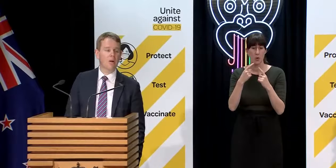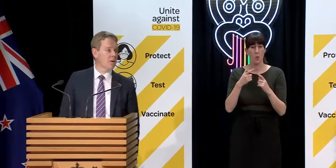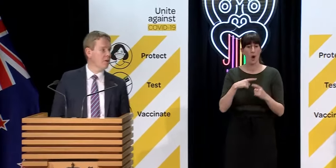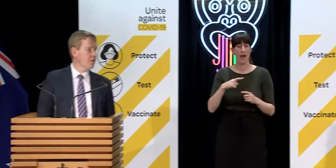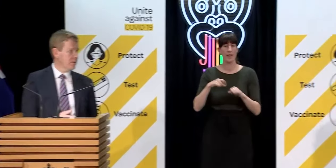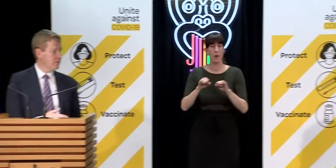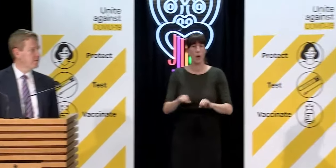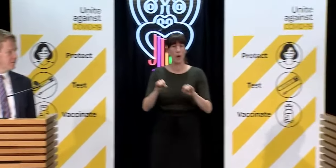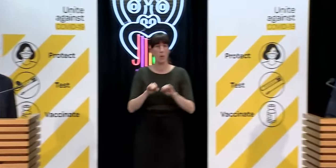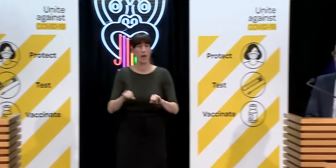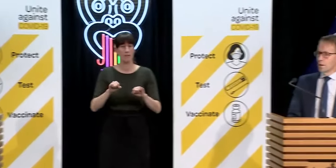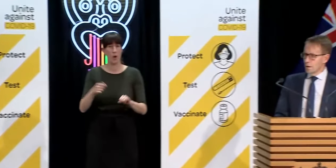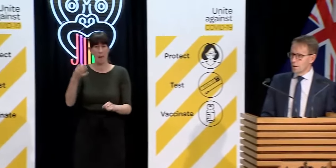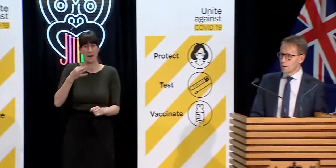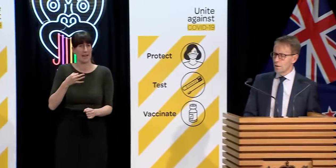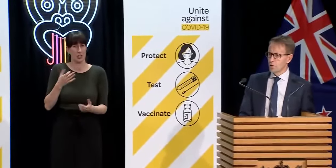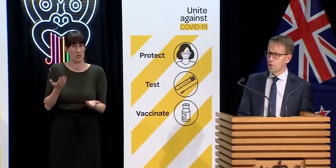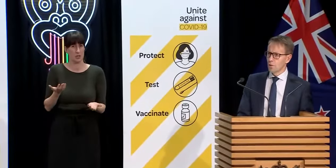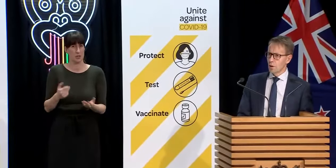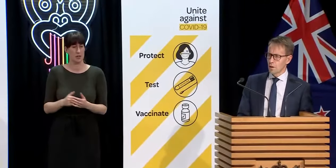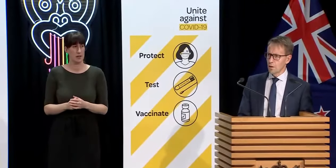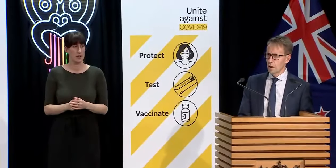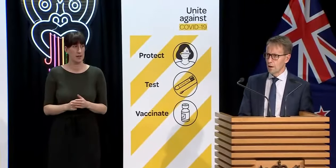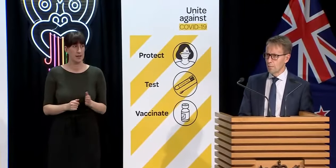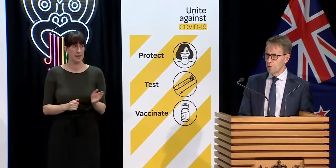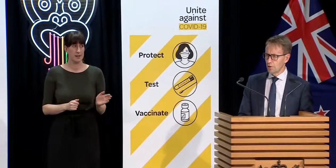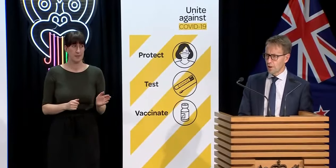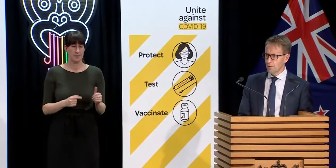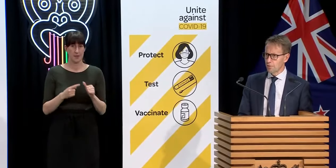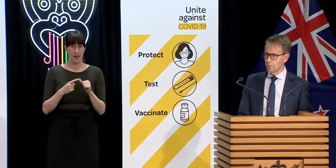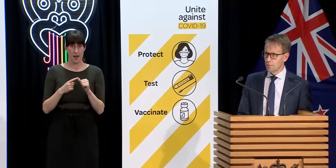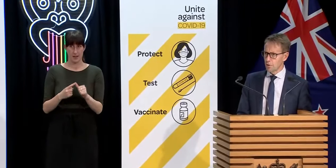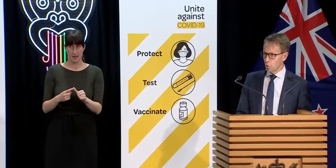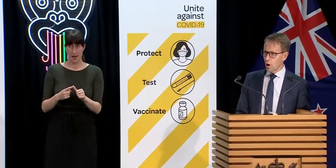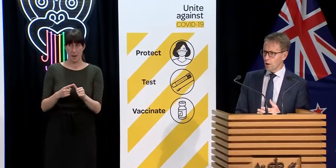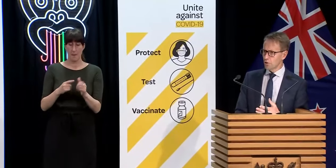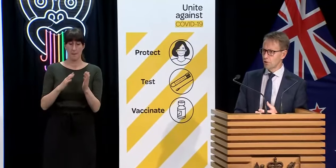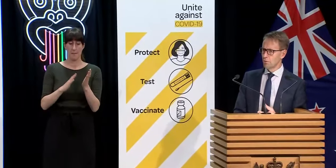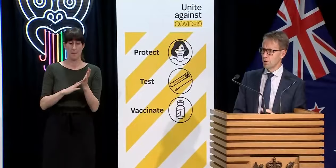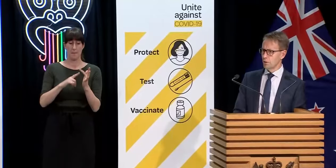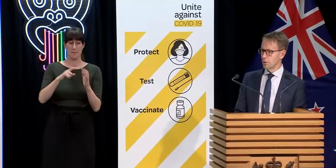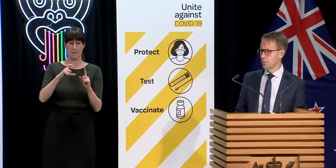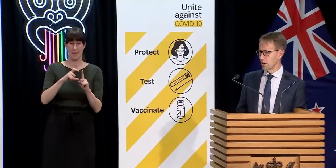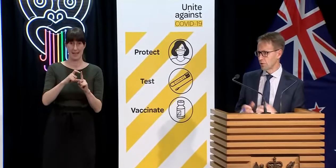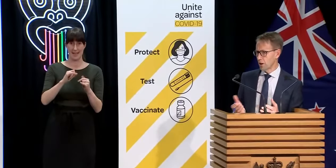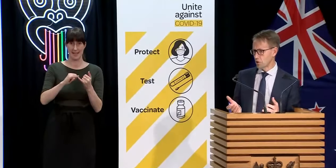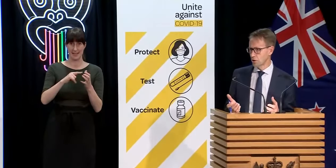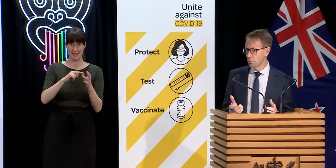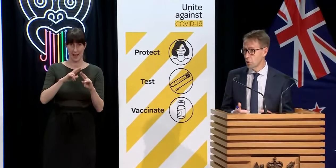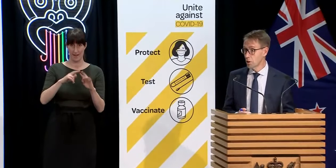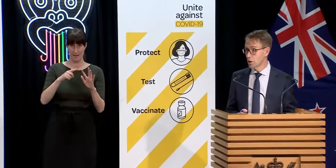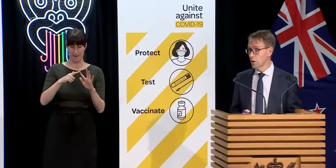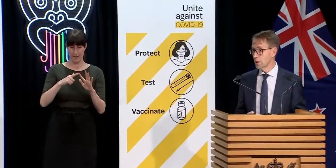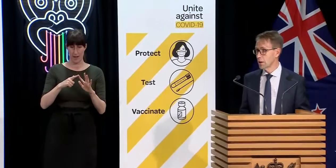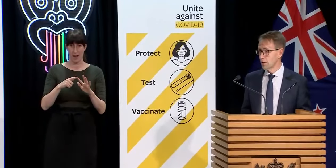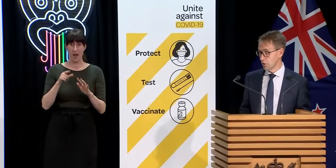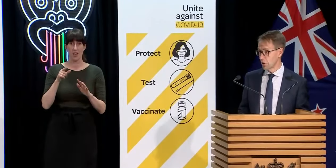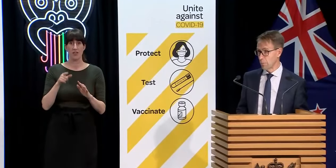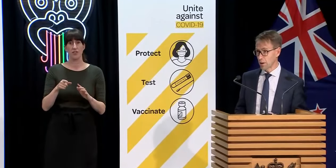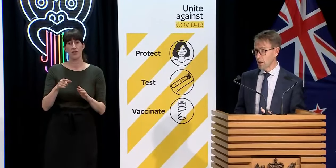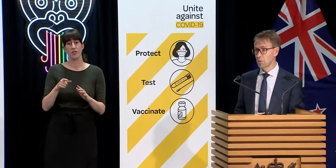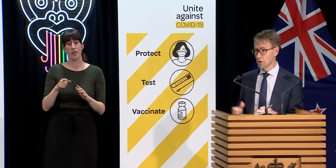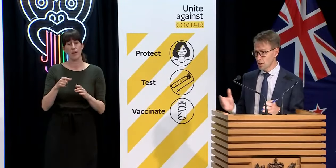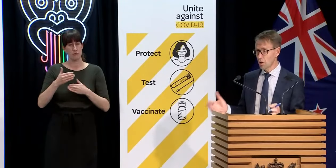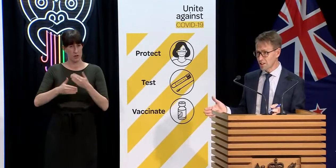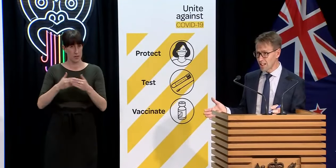the potential benefits that they could have? Yes, so MedSafe requires the manufacturer to put in